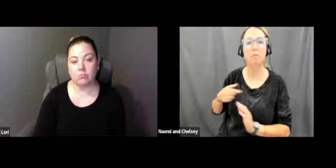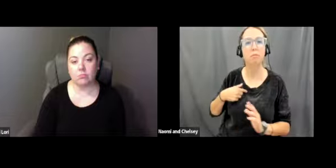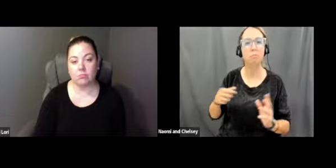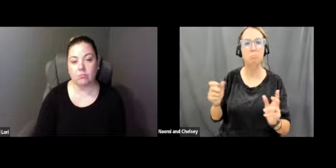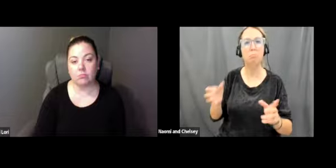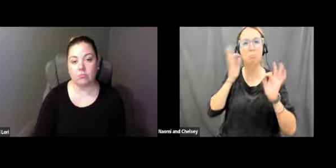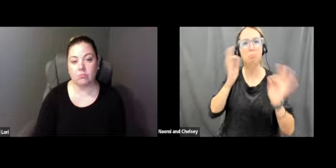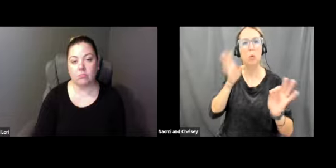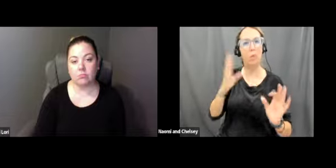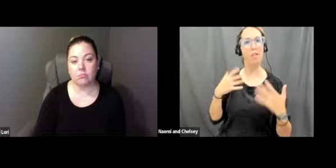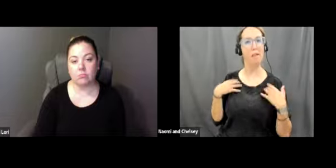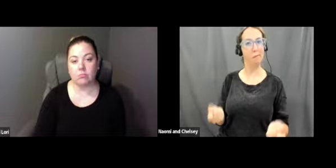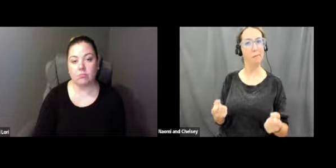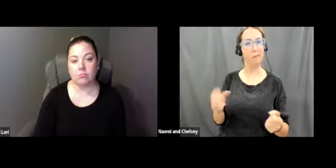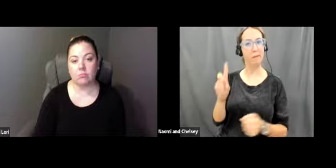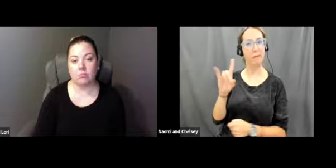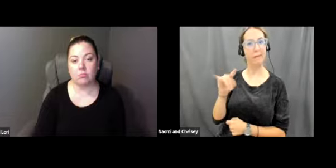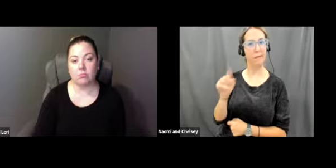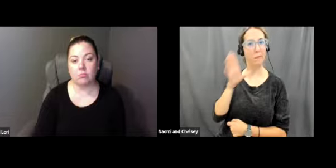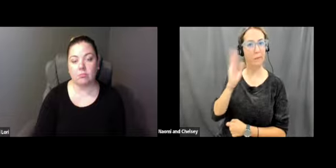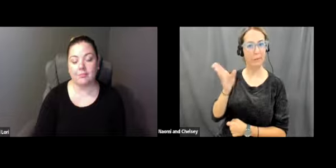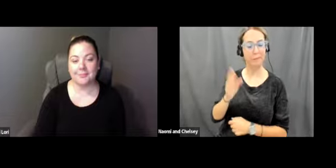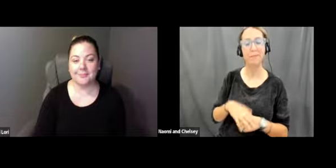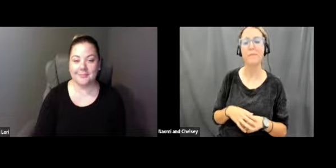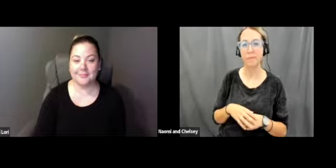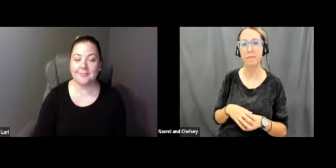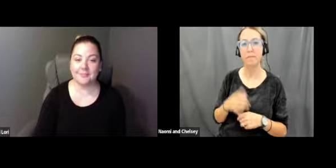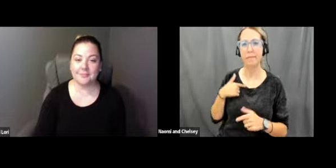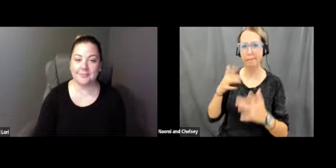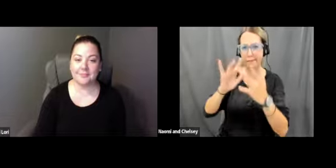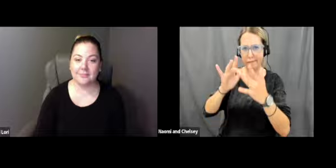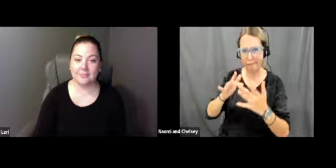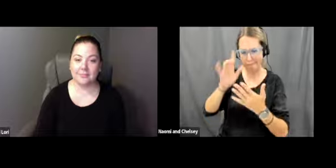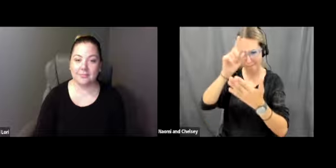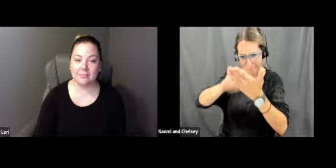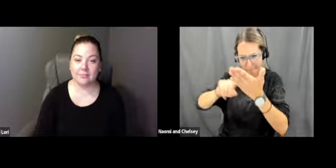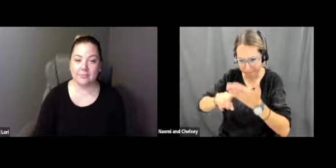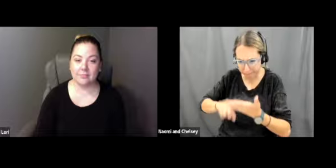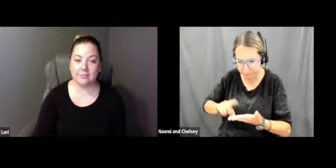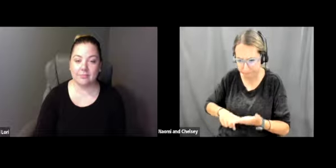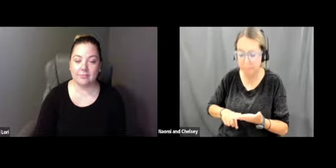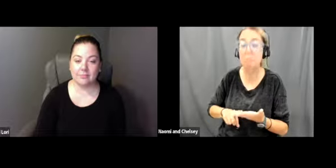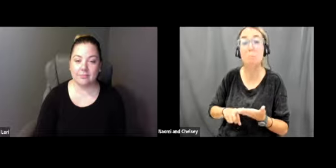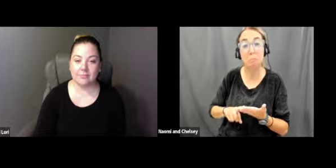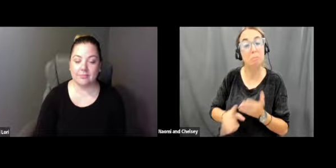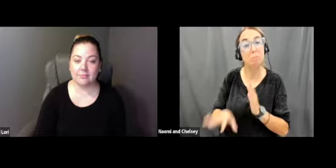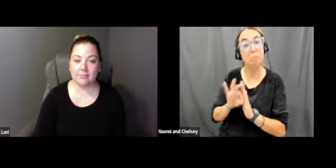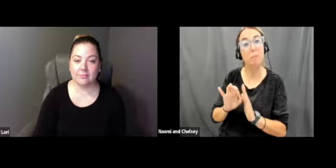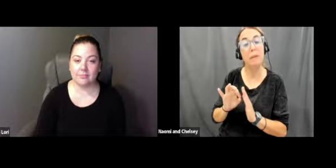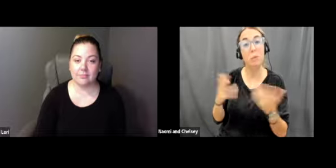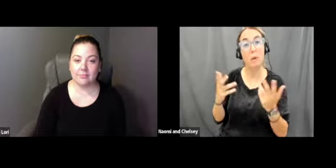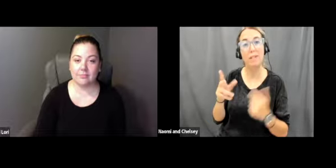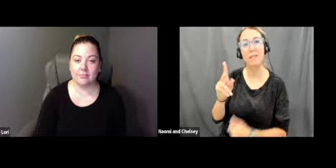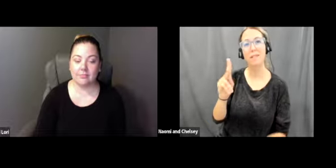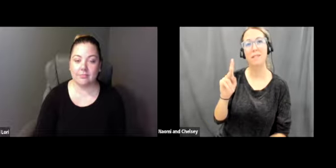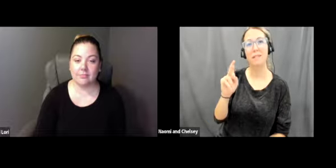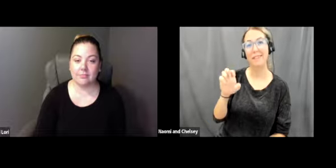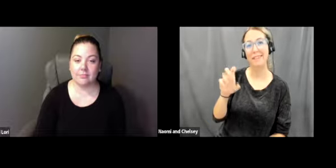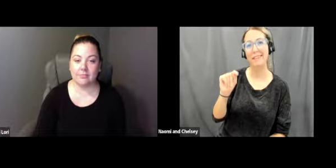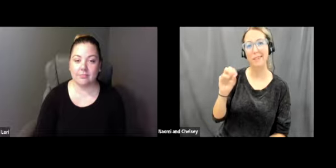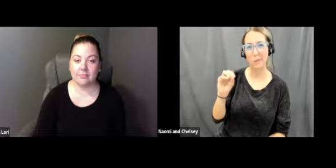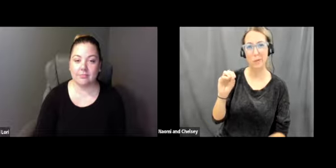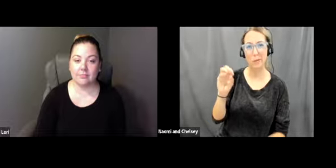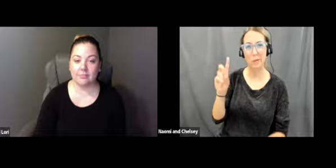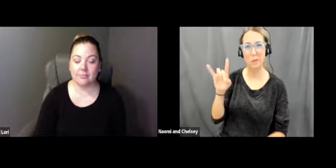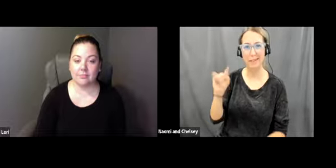did a lot of research, and then I settled on keto. And it's kind of funny because Lori and I